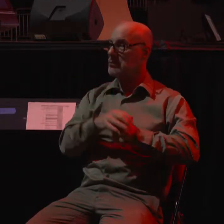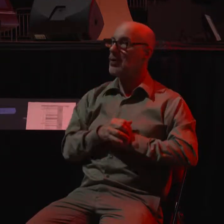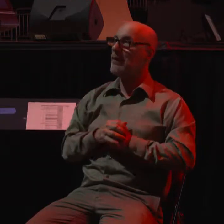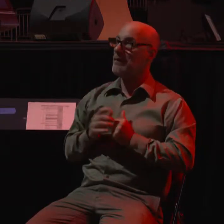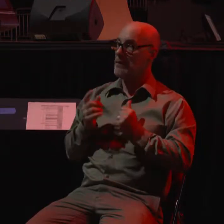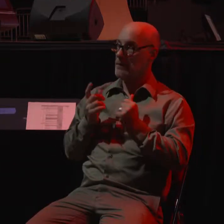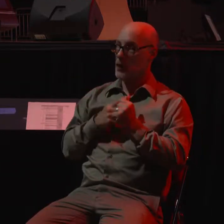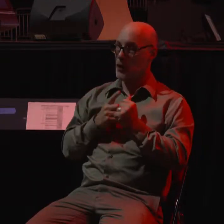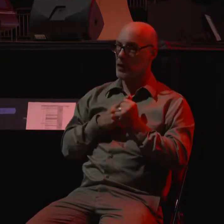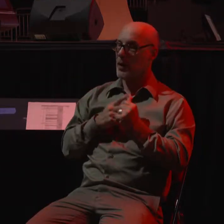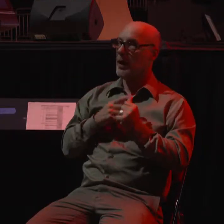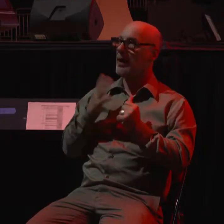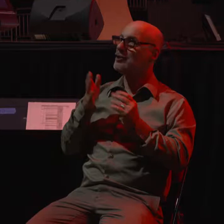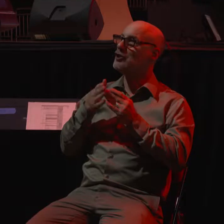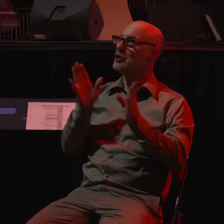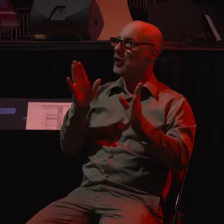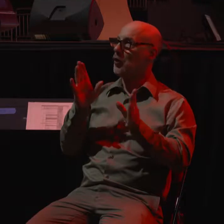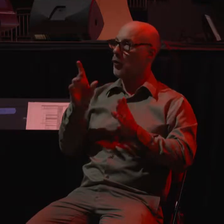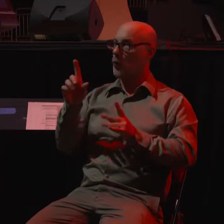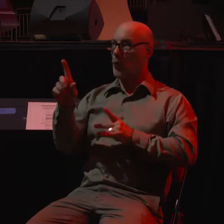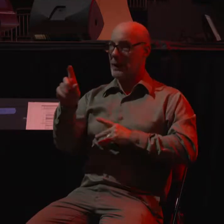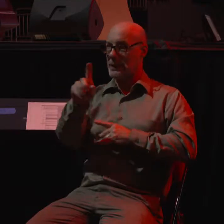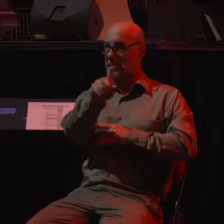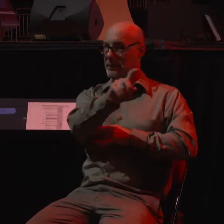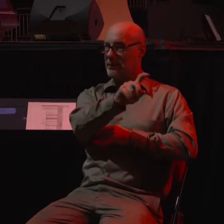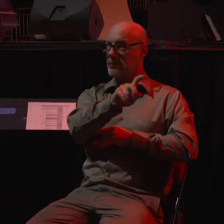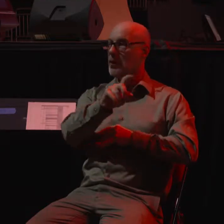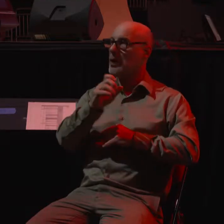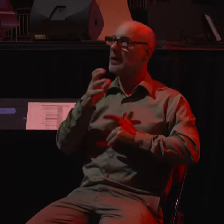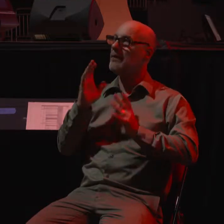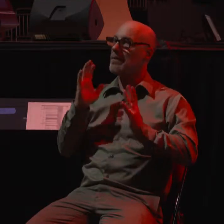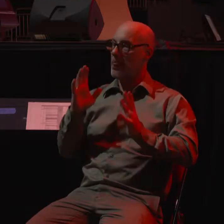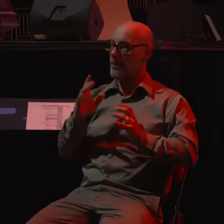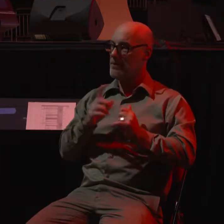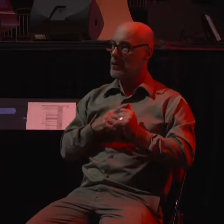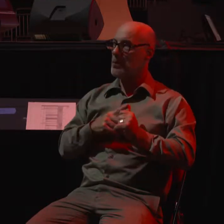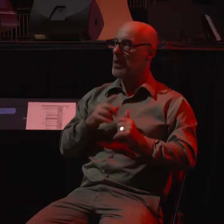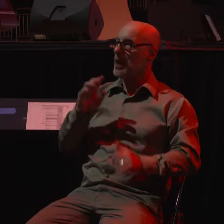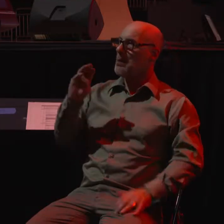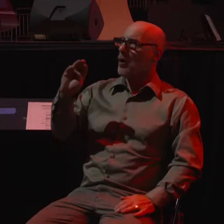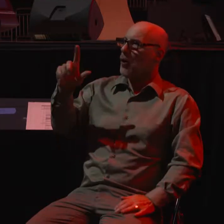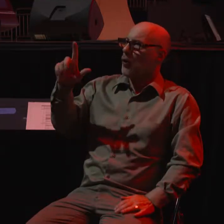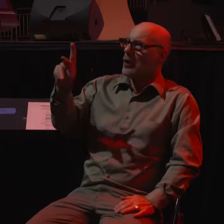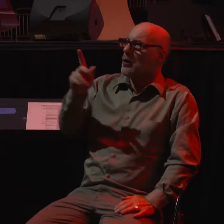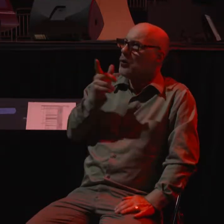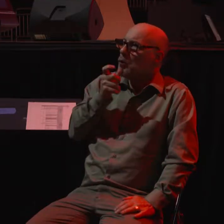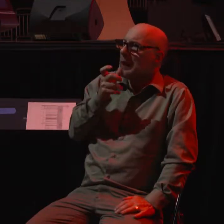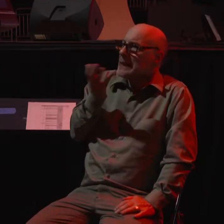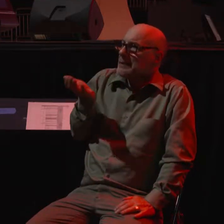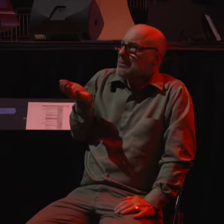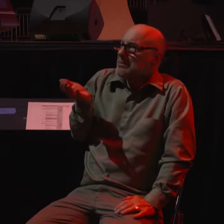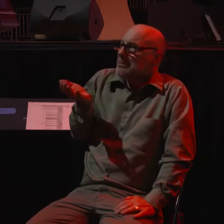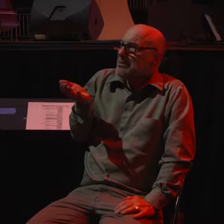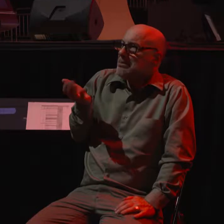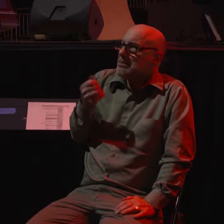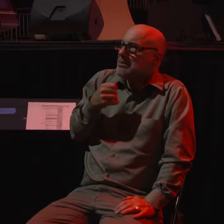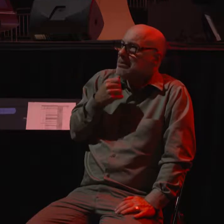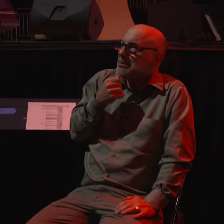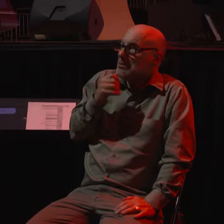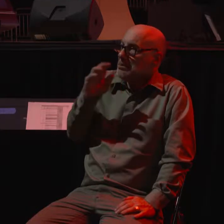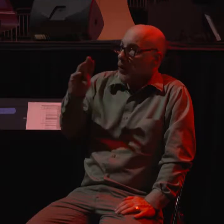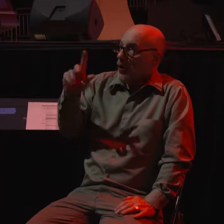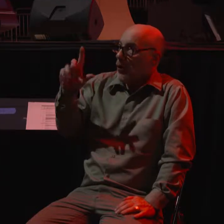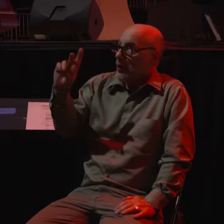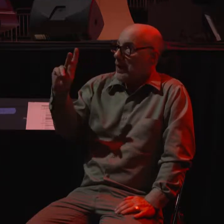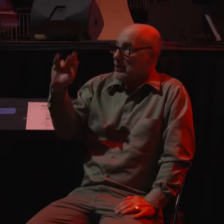with a general question to the panel. Let's build a profile. Who was Dr. Martin Luther King Jr.? I know we